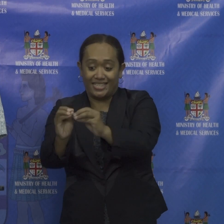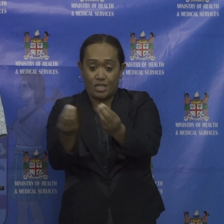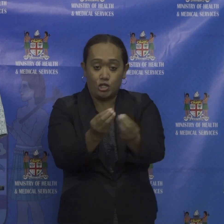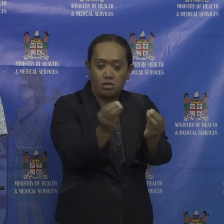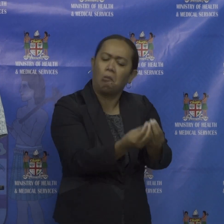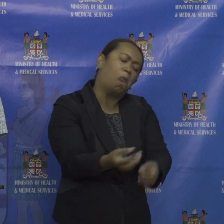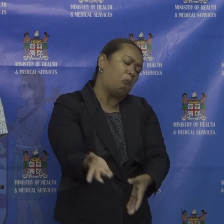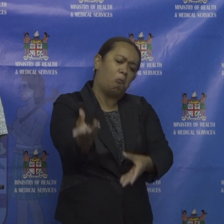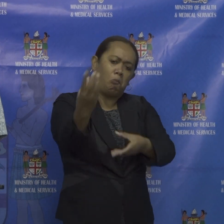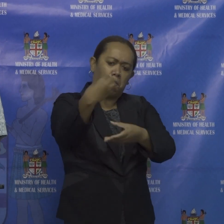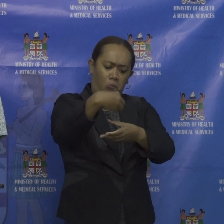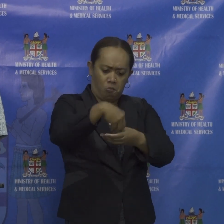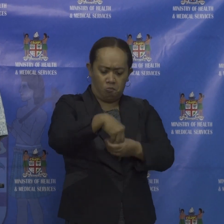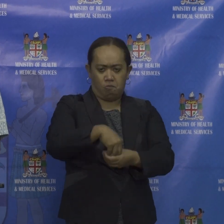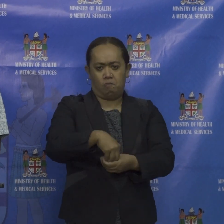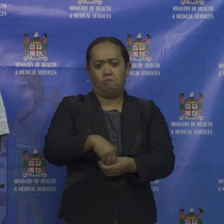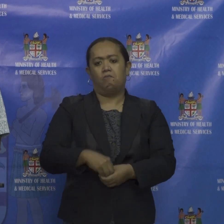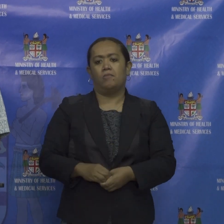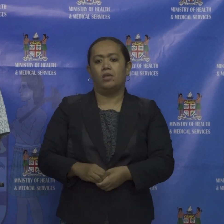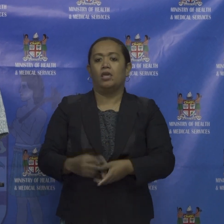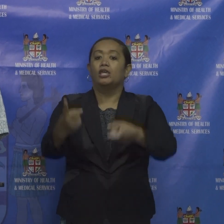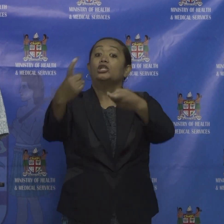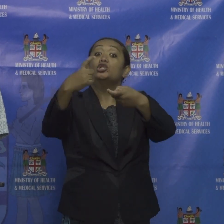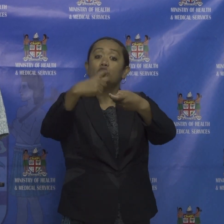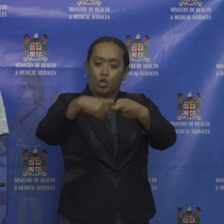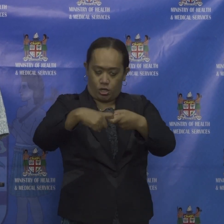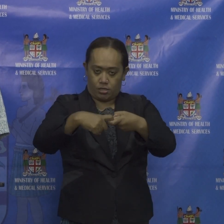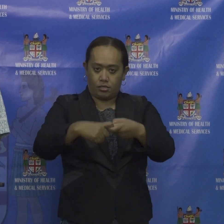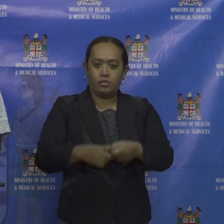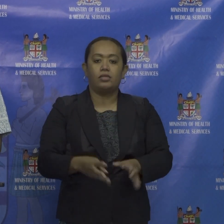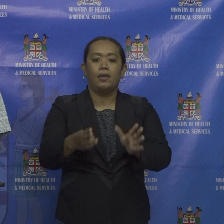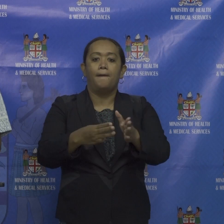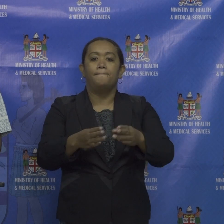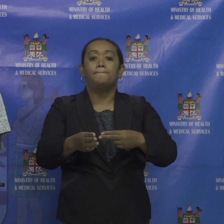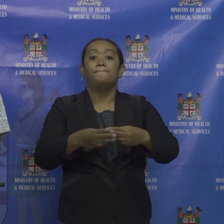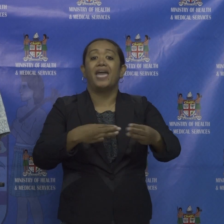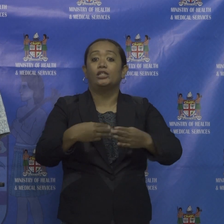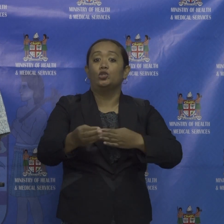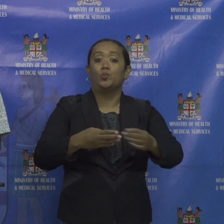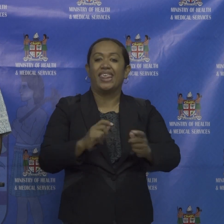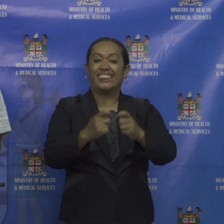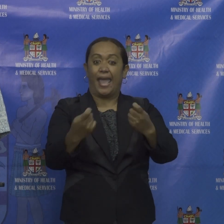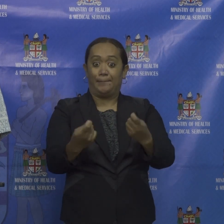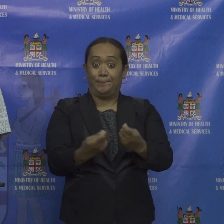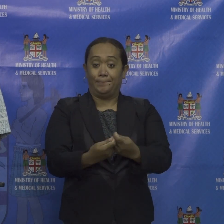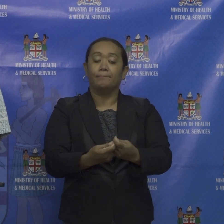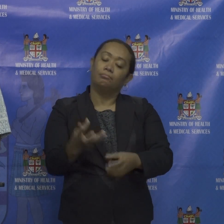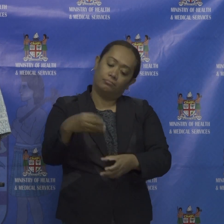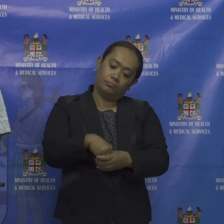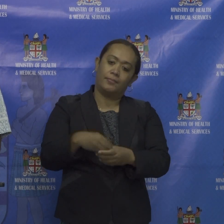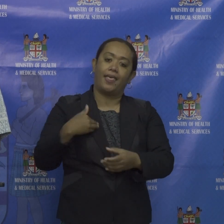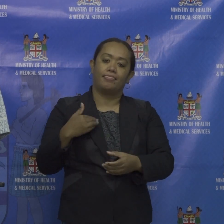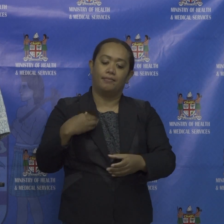partners, we've come together in a joint incident management team that you would have heard of before, and that is still